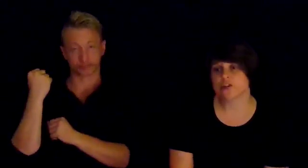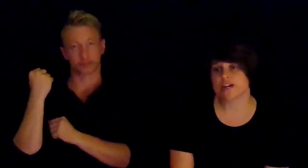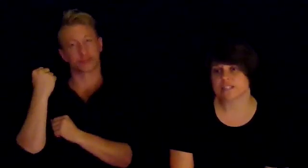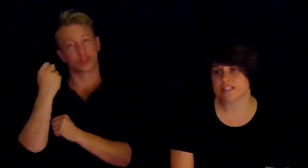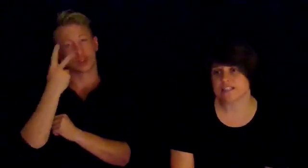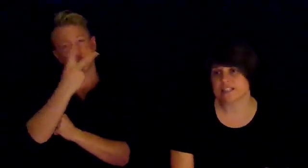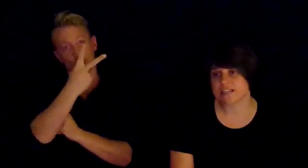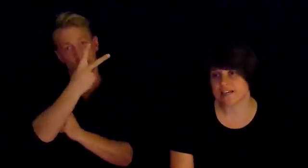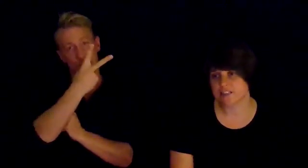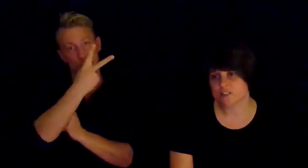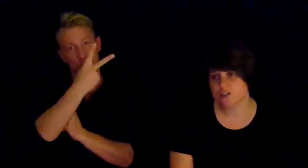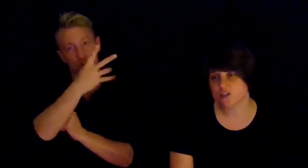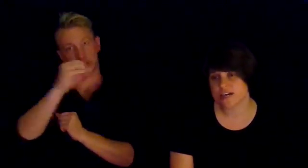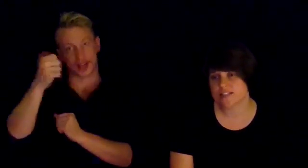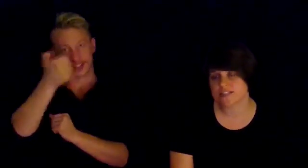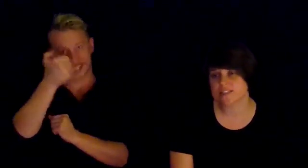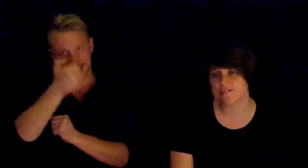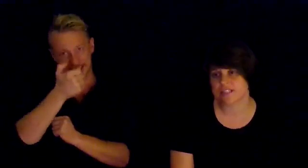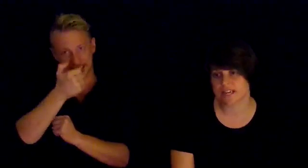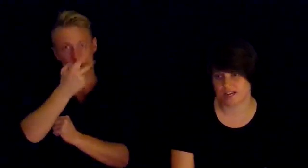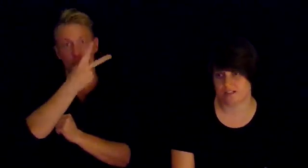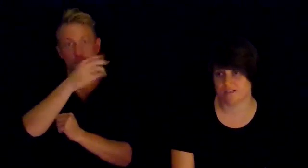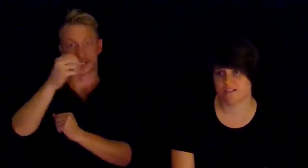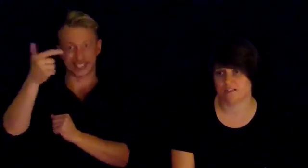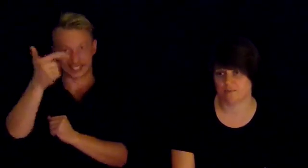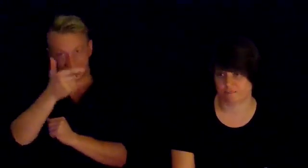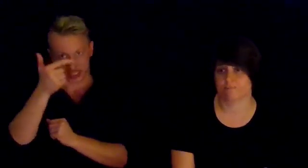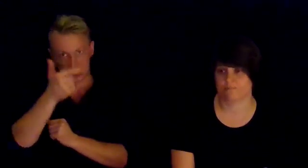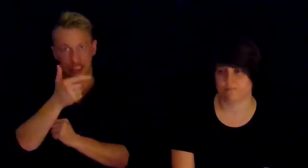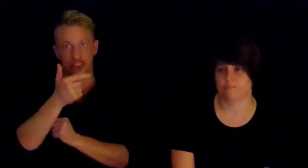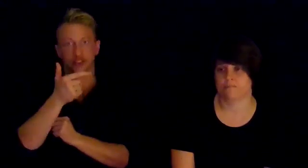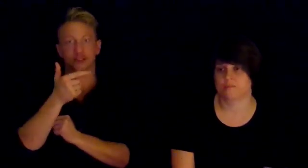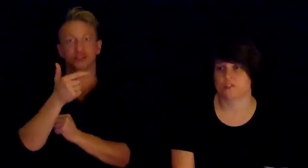In 2016, 2017,